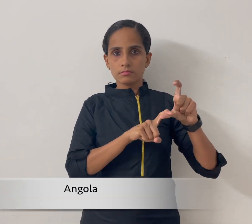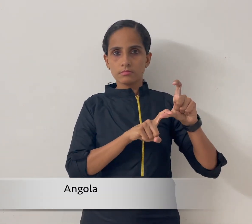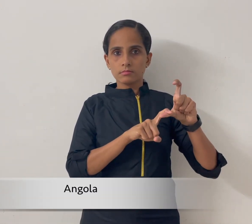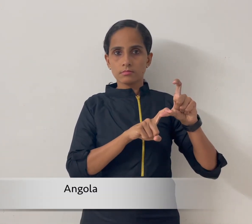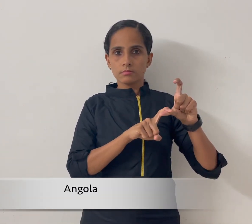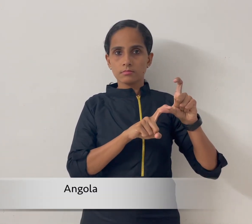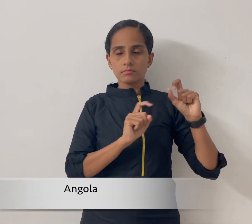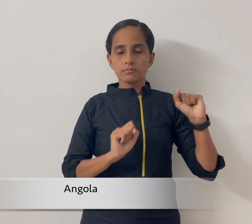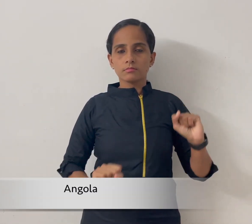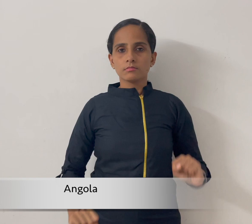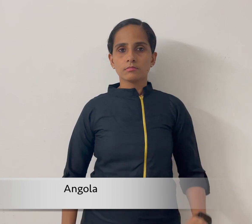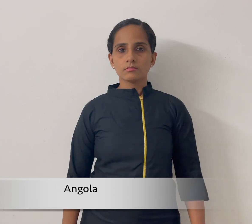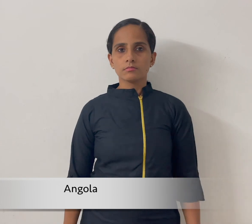Angola.